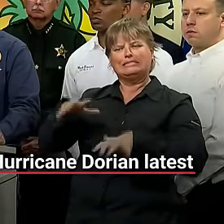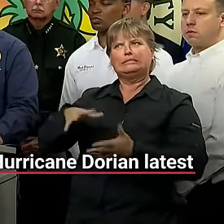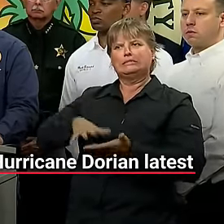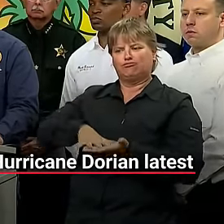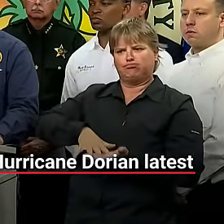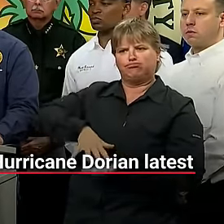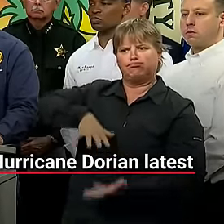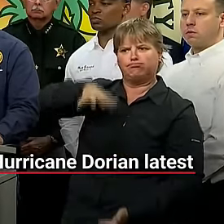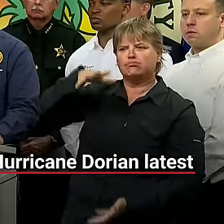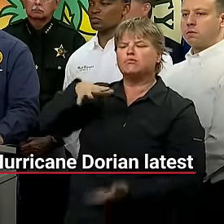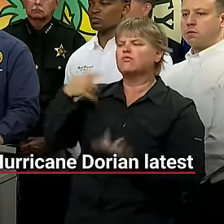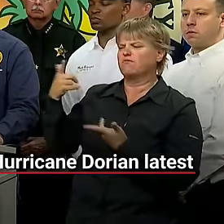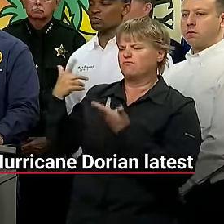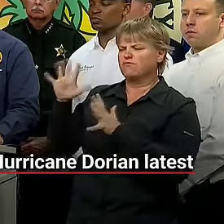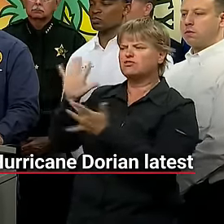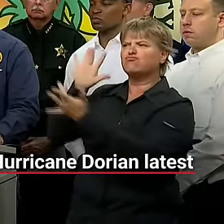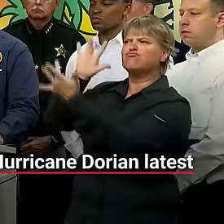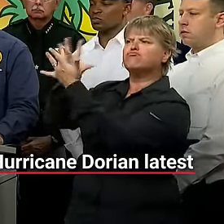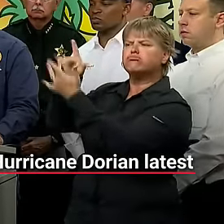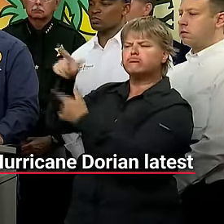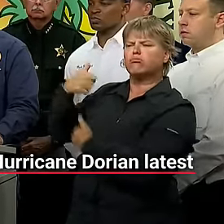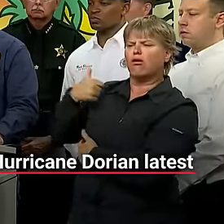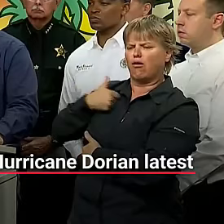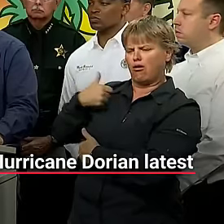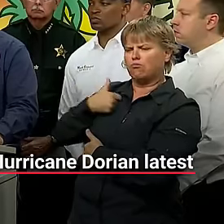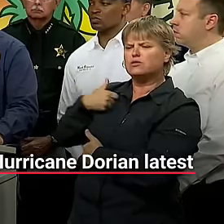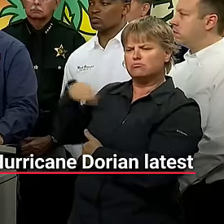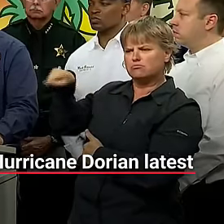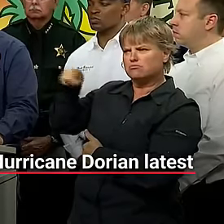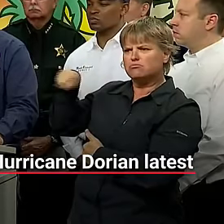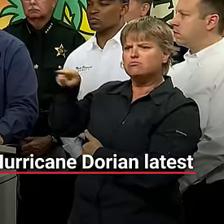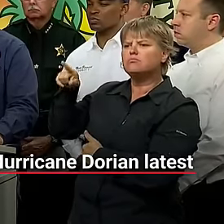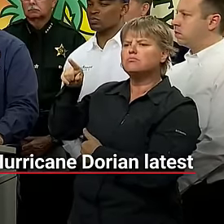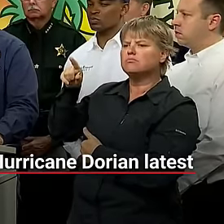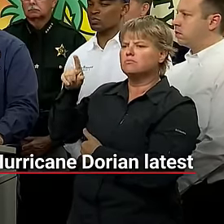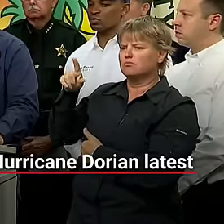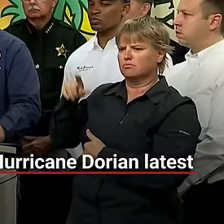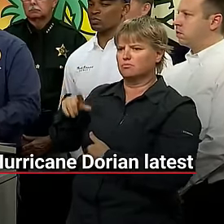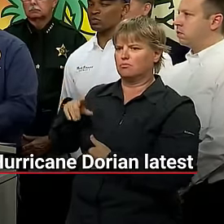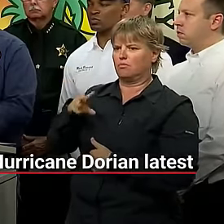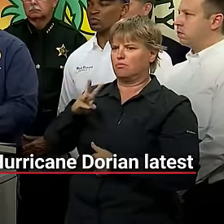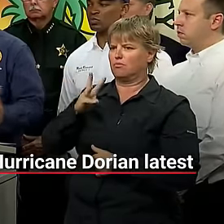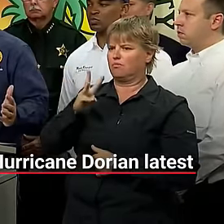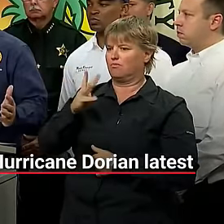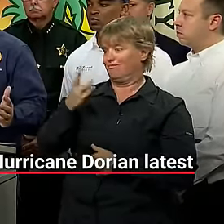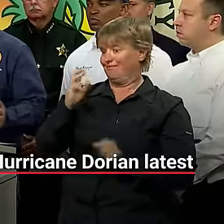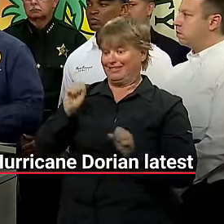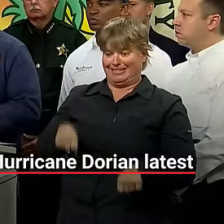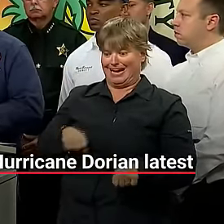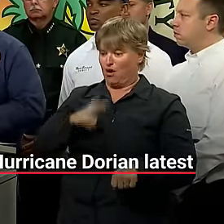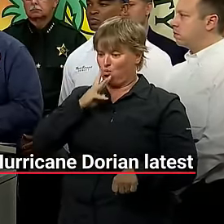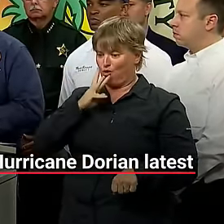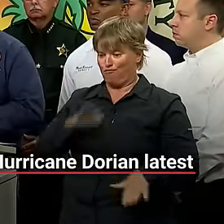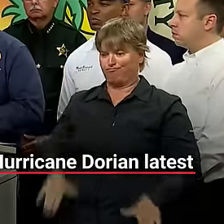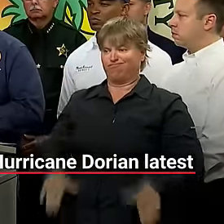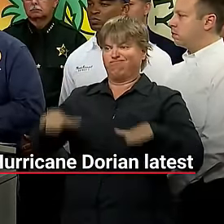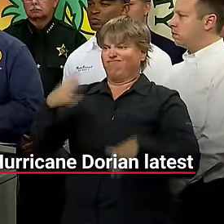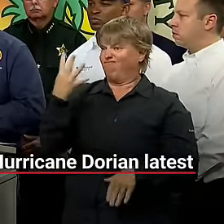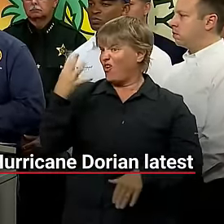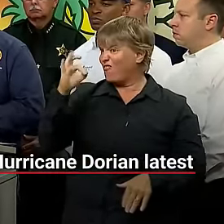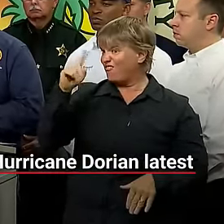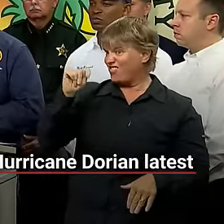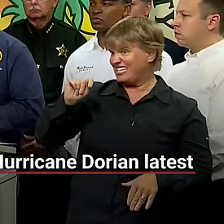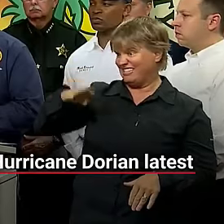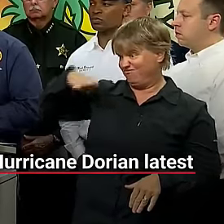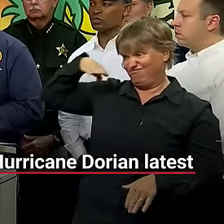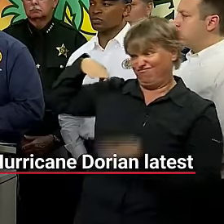They reported to me yesterday that they had, you know, capacity for another 4 feet. But, you know, these things, a storm of this